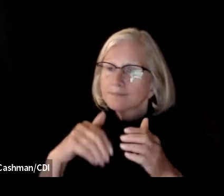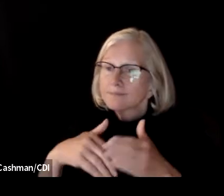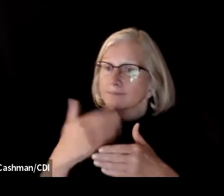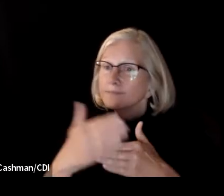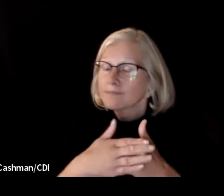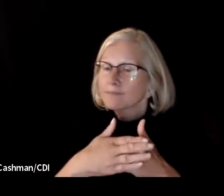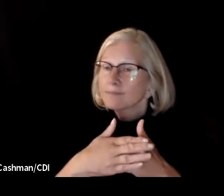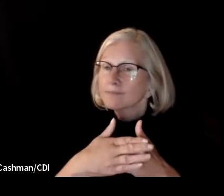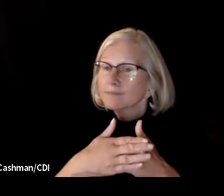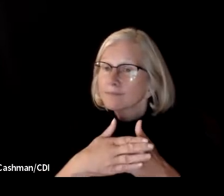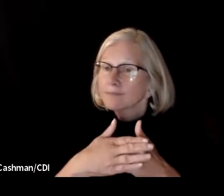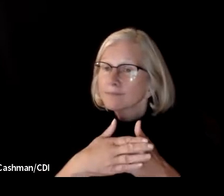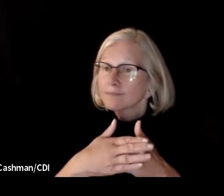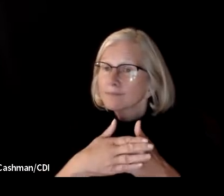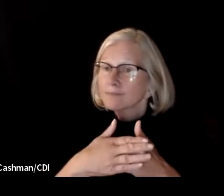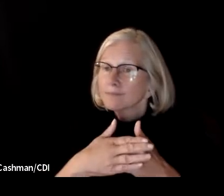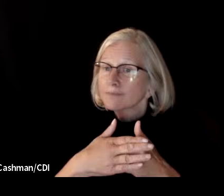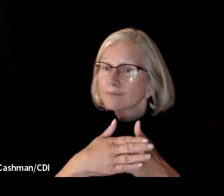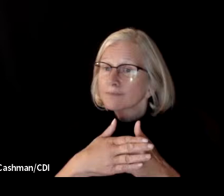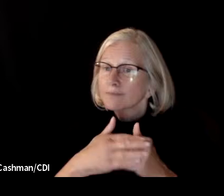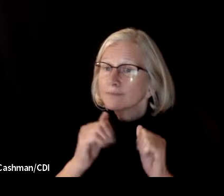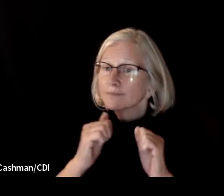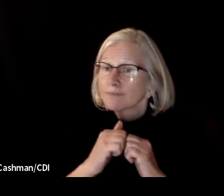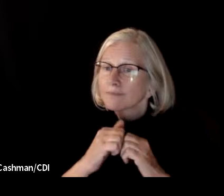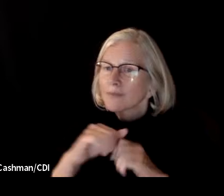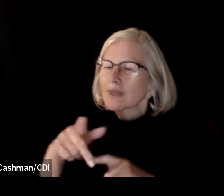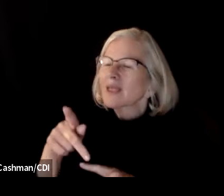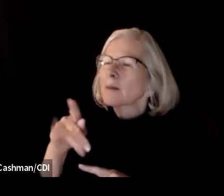Ulrich with Pioneer Press.